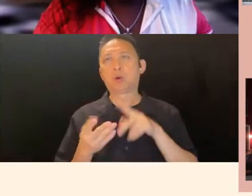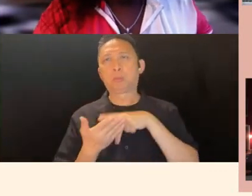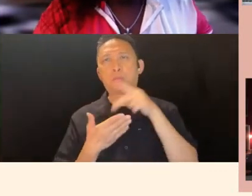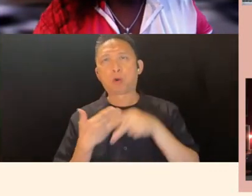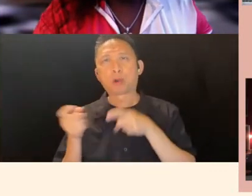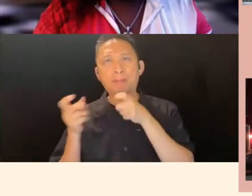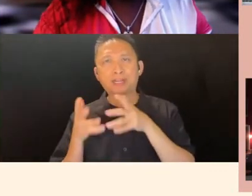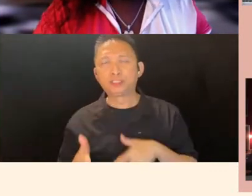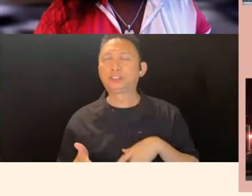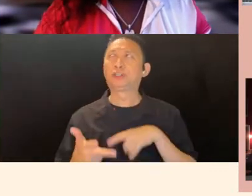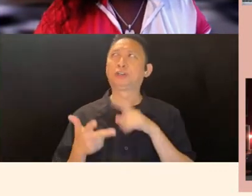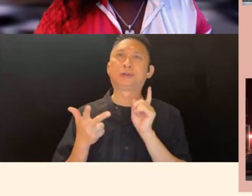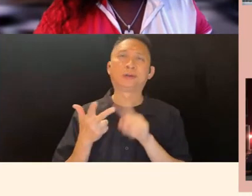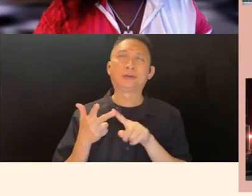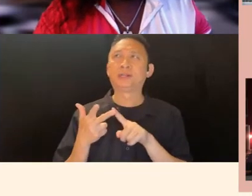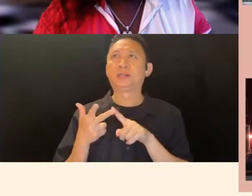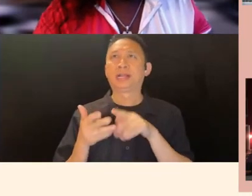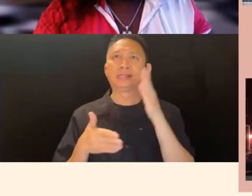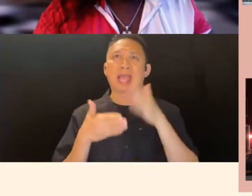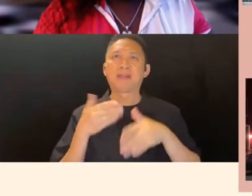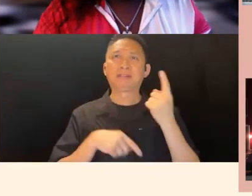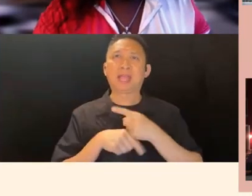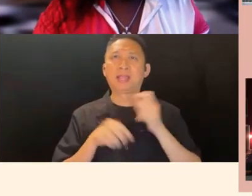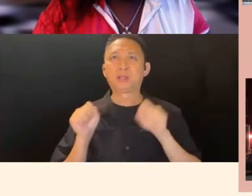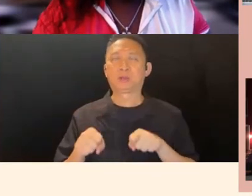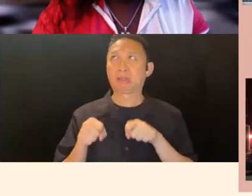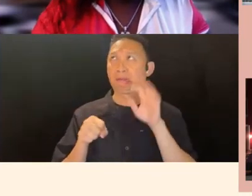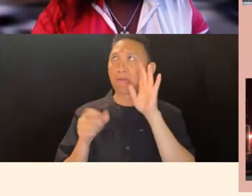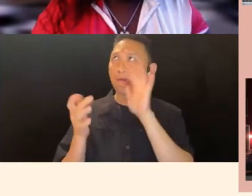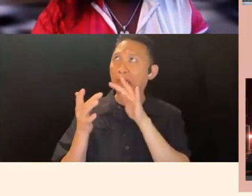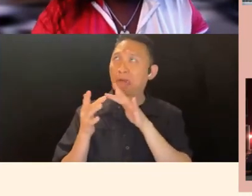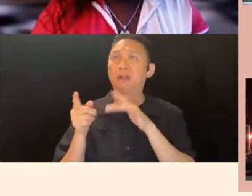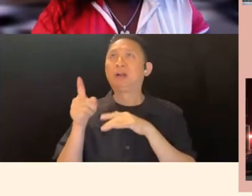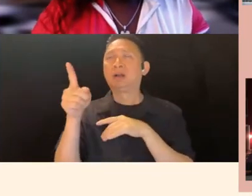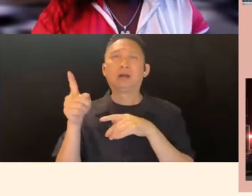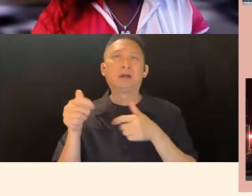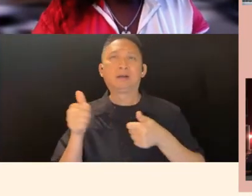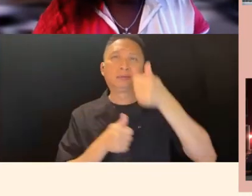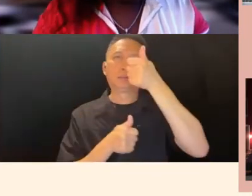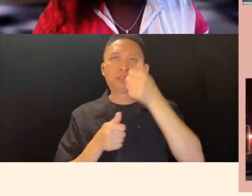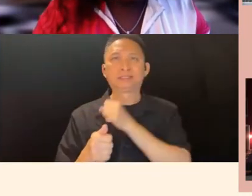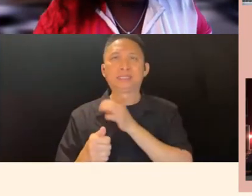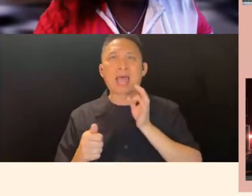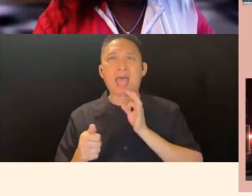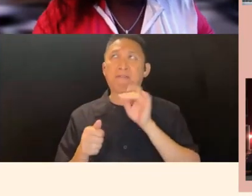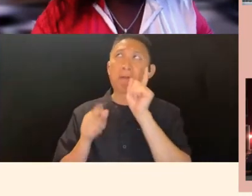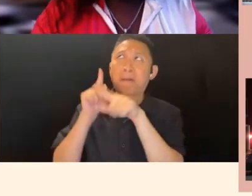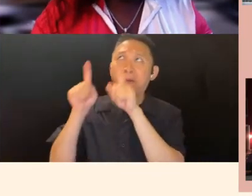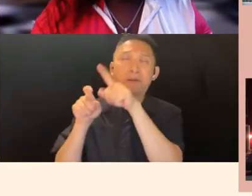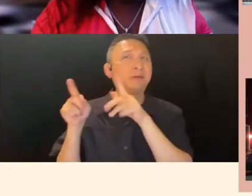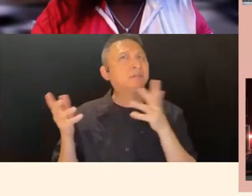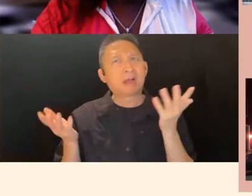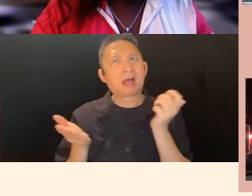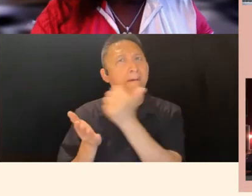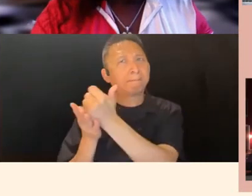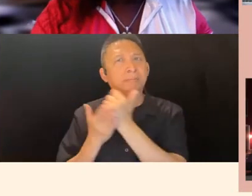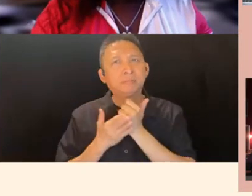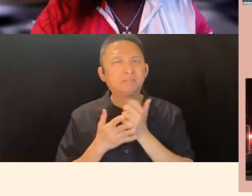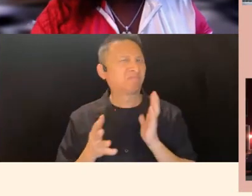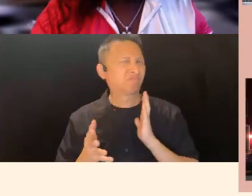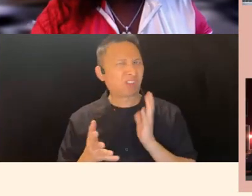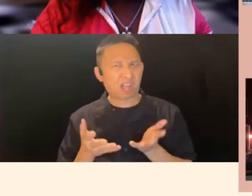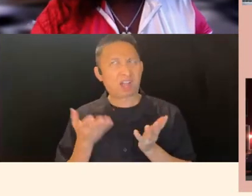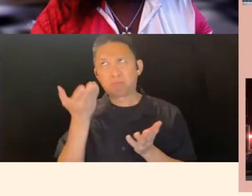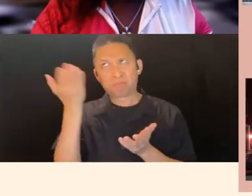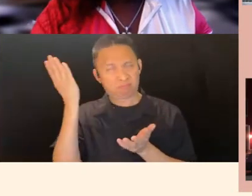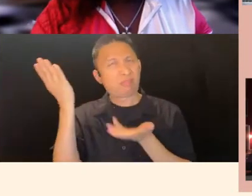do need something, that at the end of the day, you can go and you can reach out to one of the admin staff at any time and say, hey,